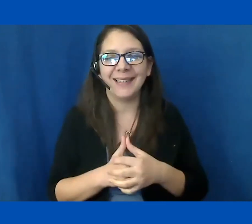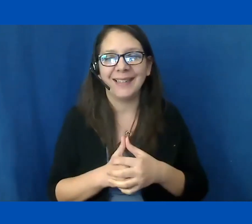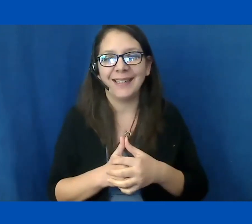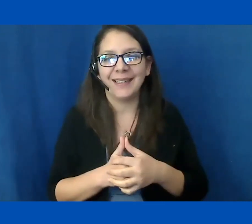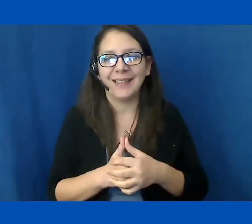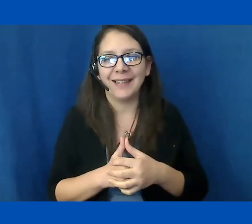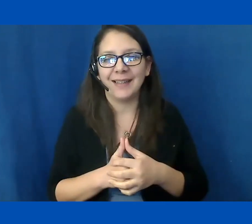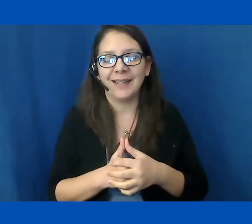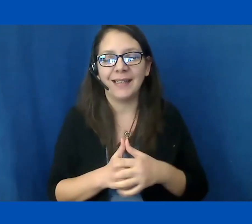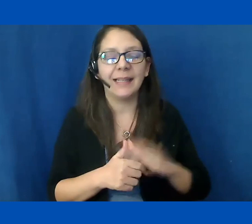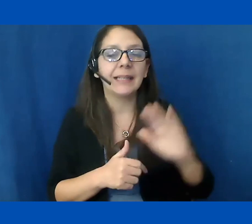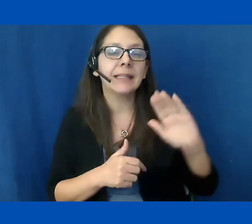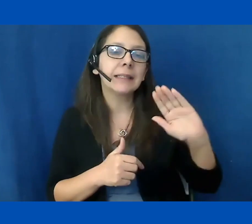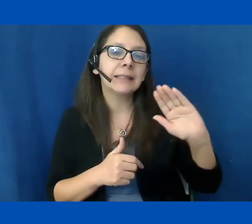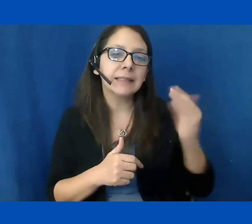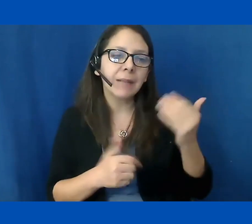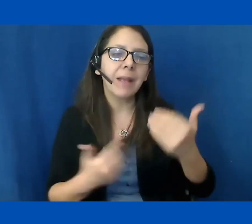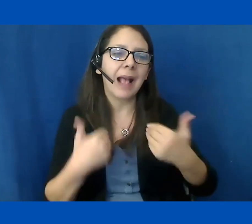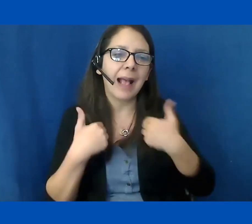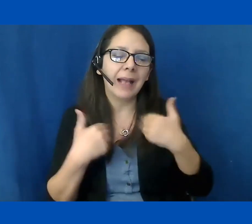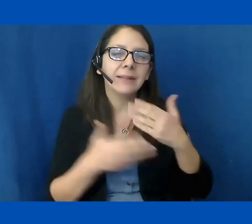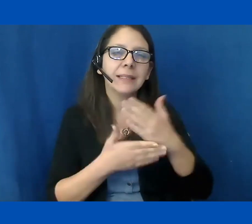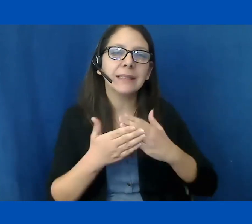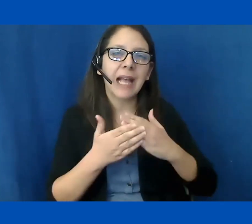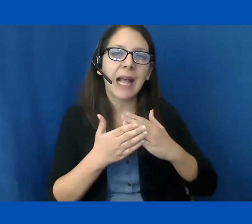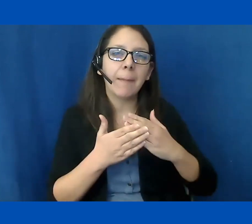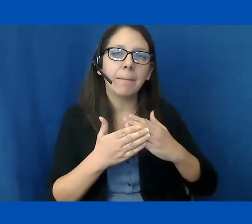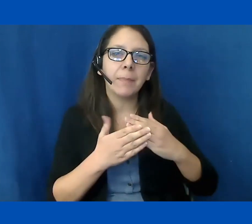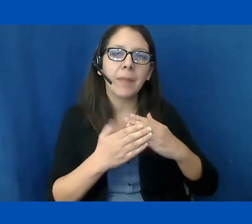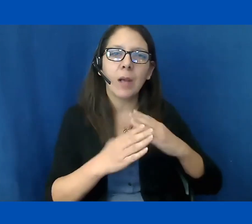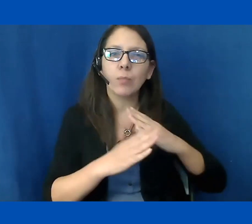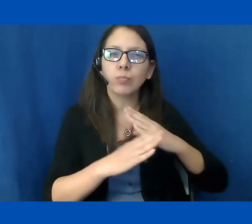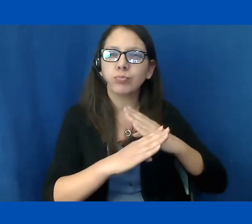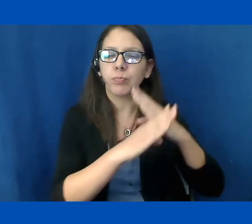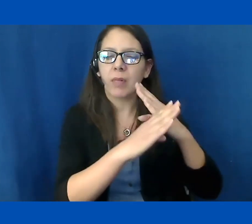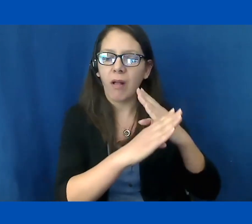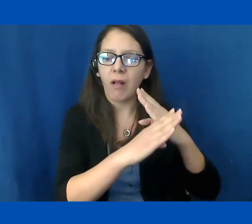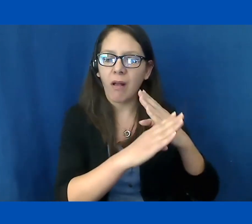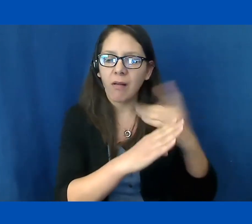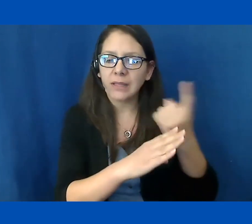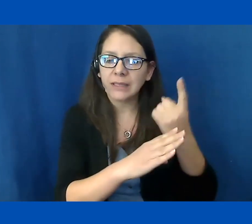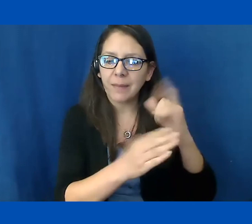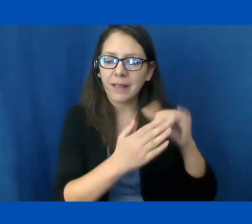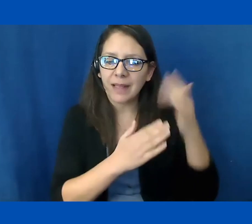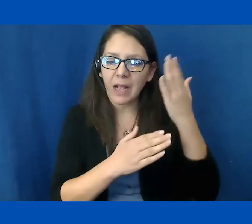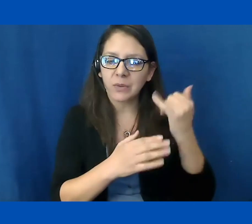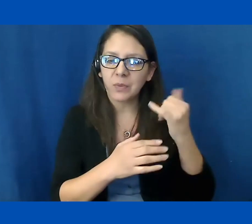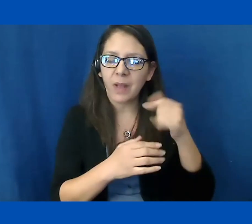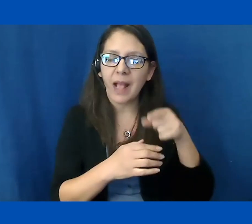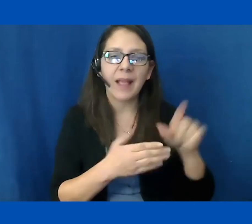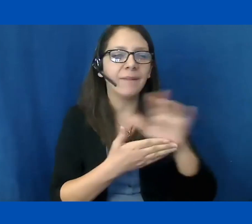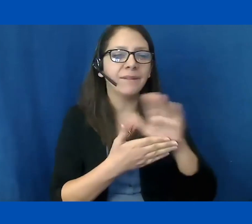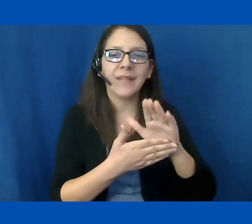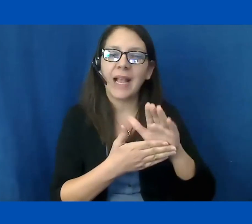apparently there's some protections being placed, which is why the film is not being shown on